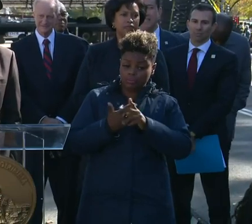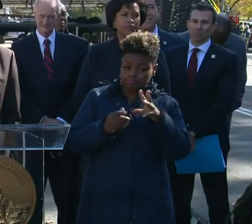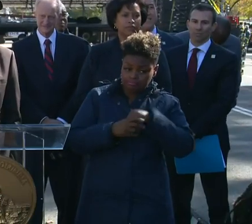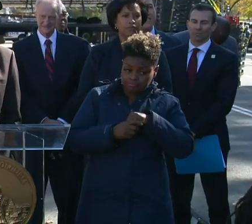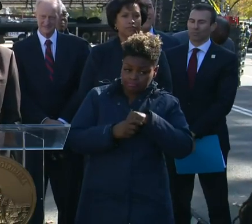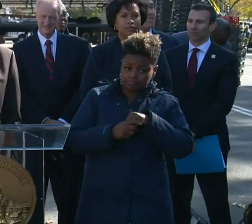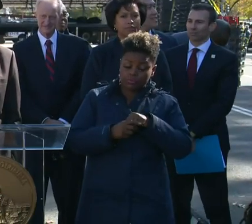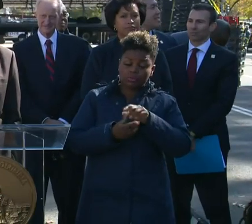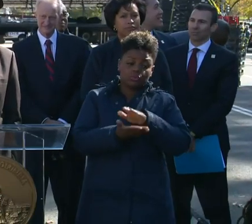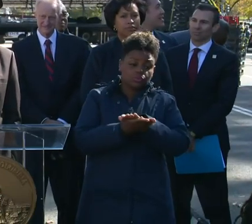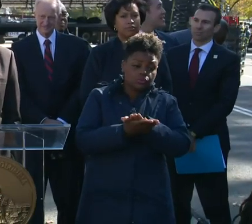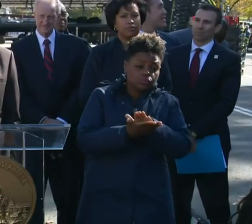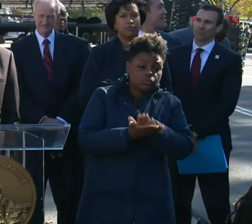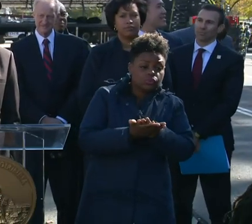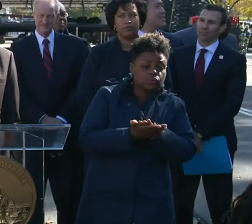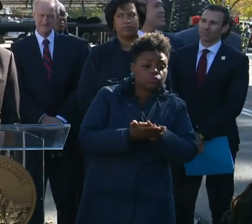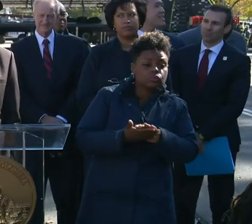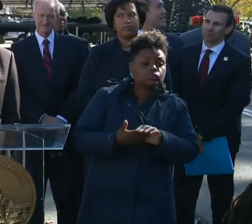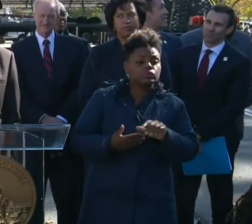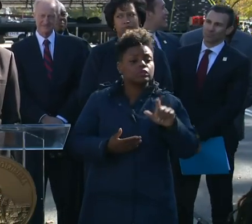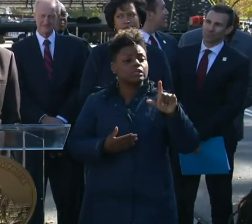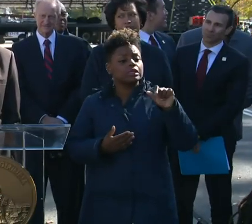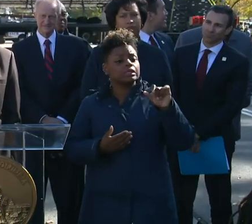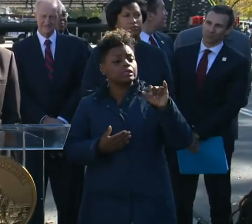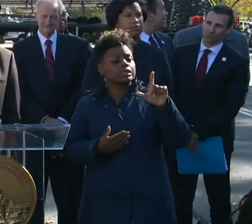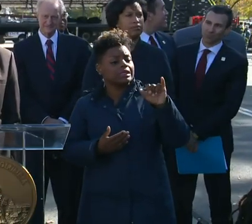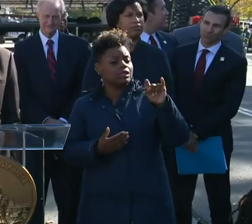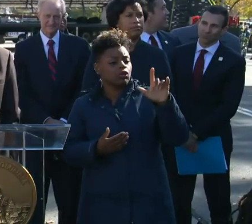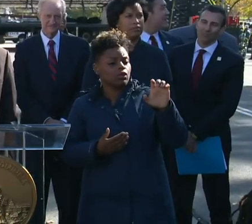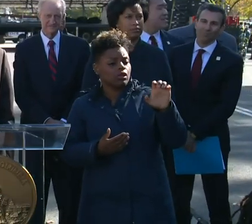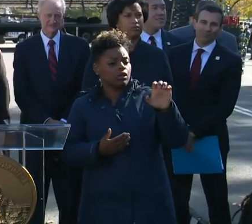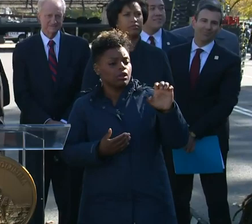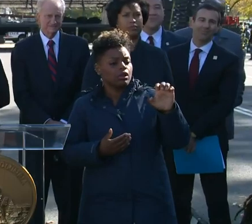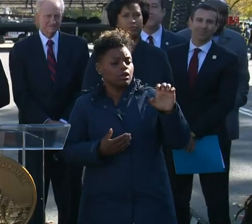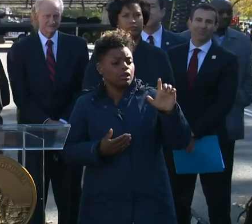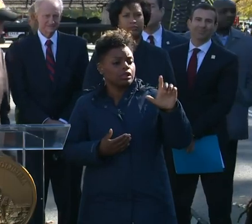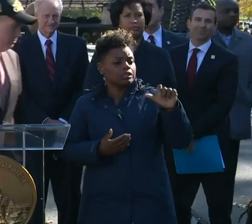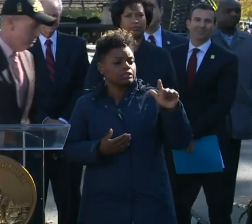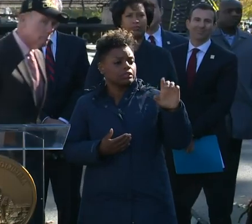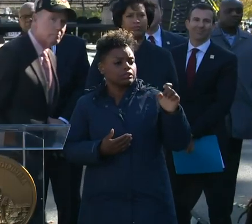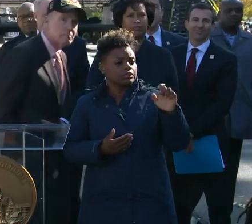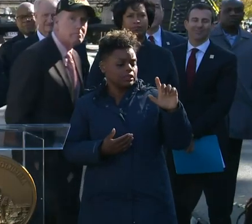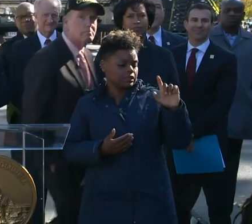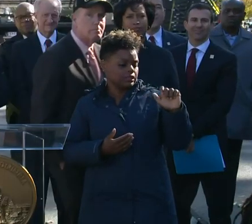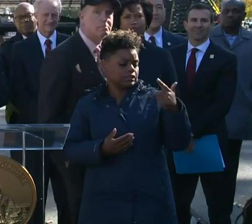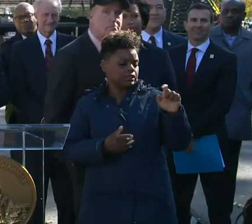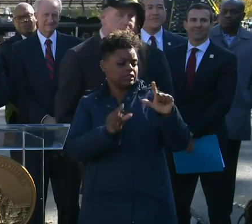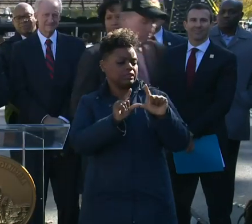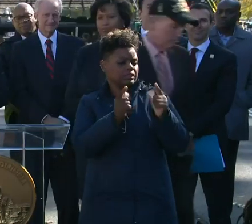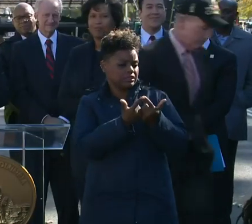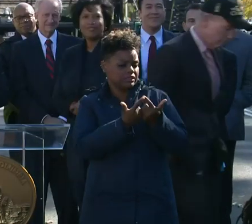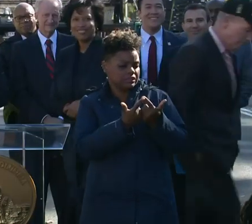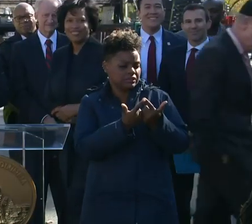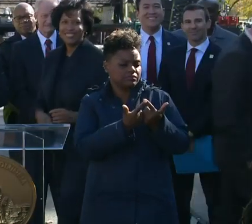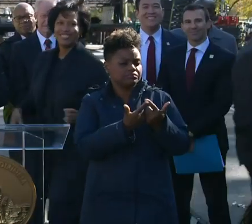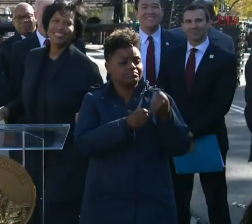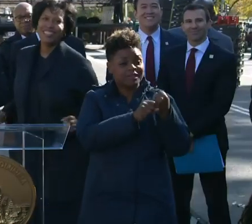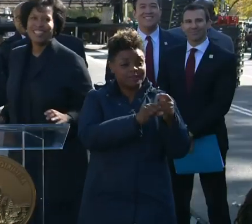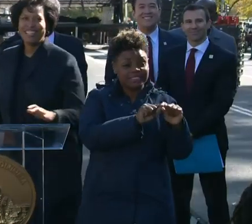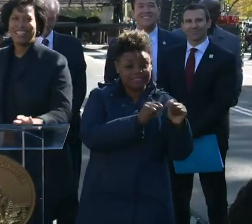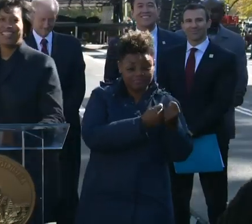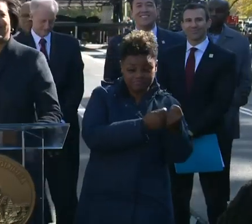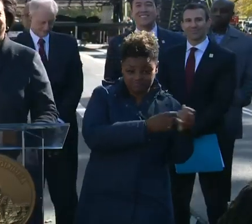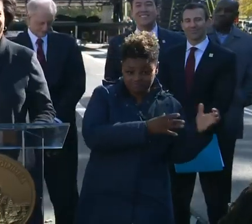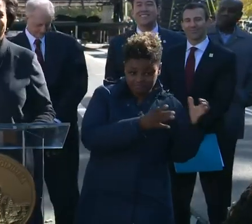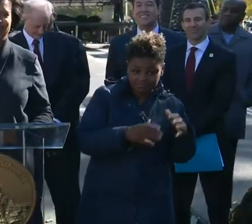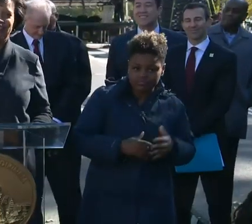Little Leagues who wear our uniforms, as well as representatives from the military bases. What does it mean, Mayor, to the spirit of D.C. to